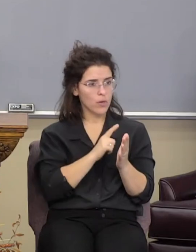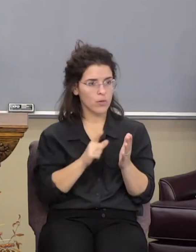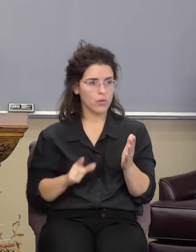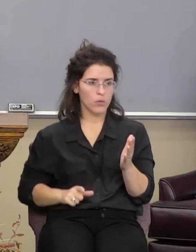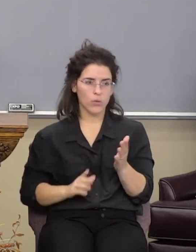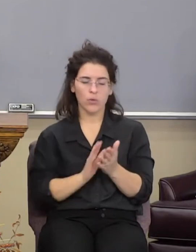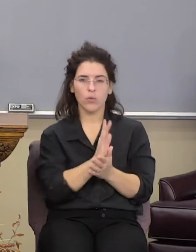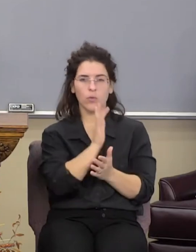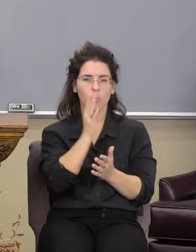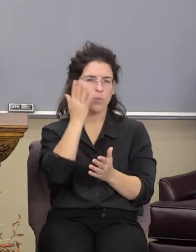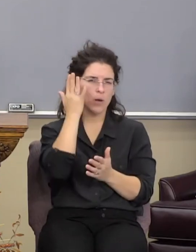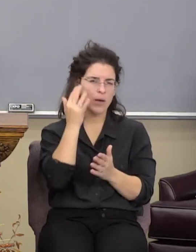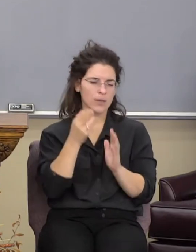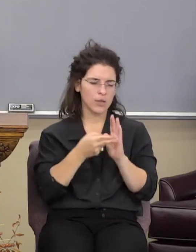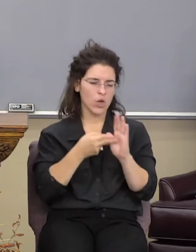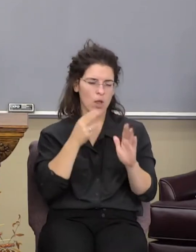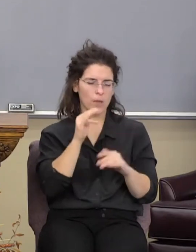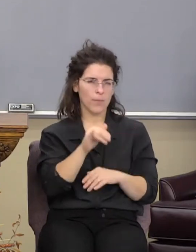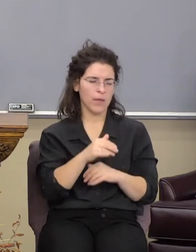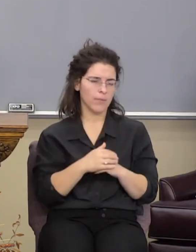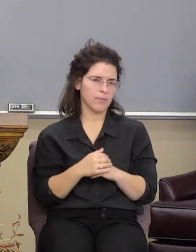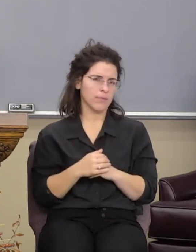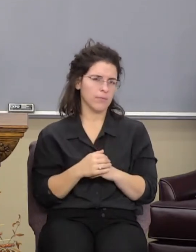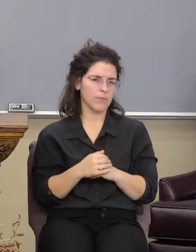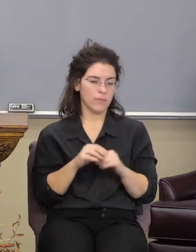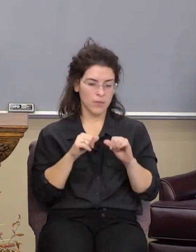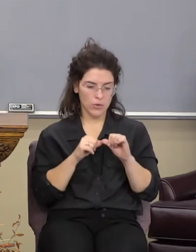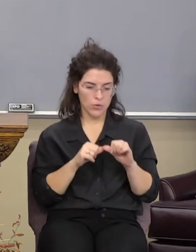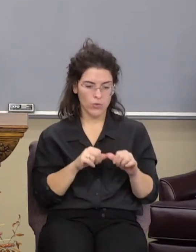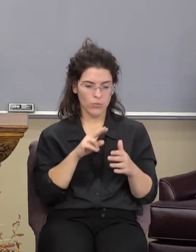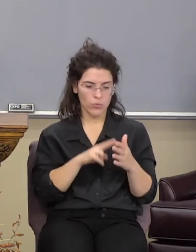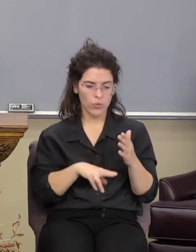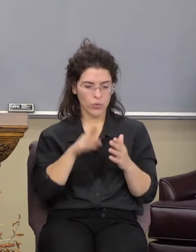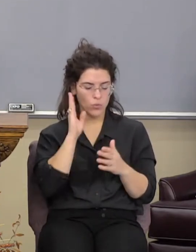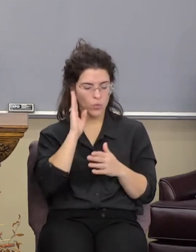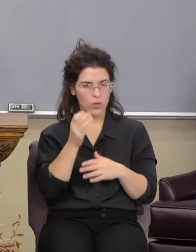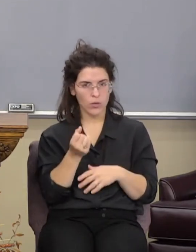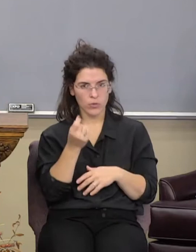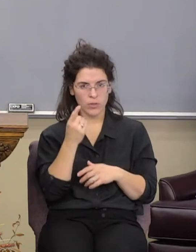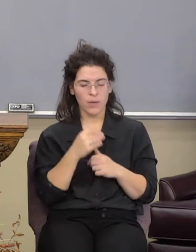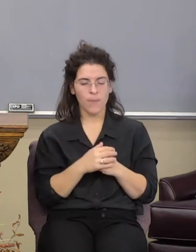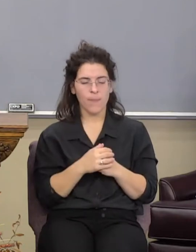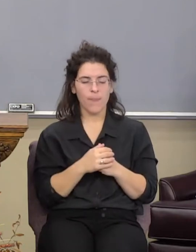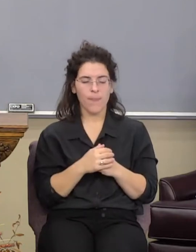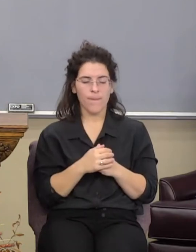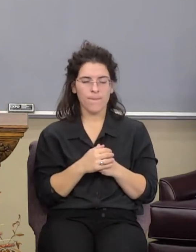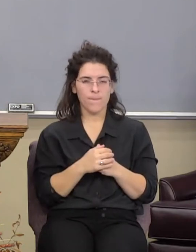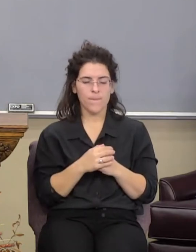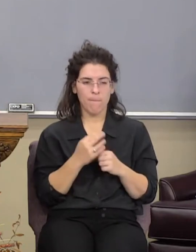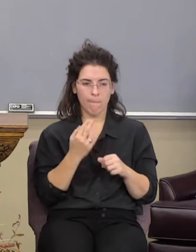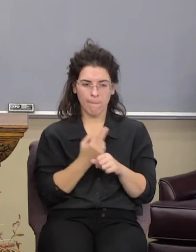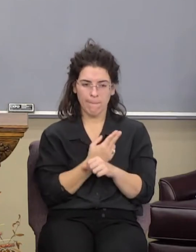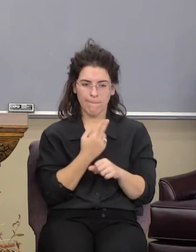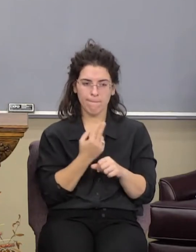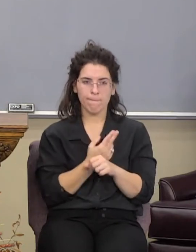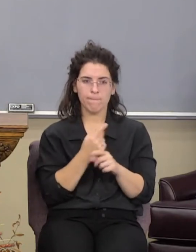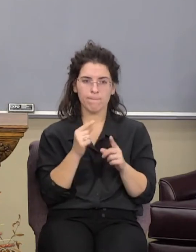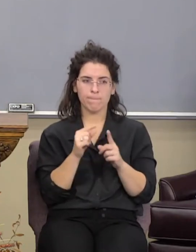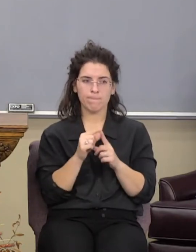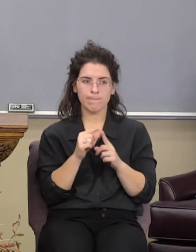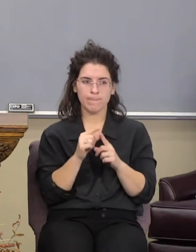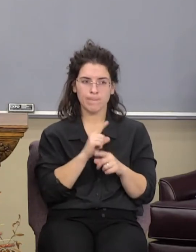calling him the Lord of glory? As we keep reading, we'll get a handle on what the use of the term Lord of